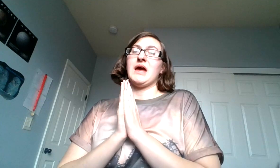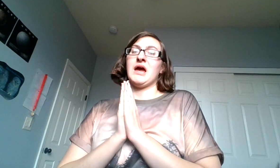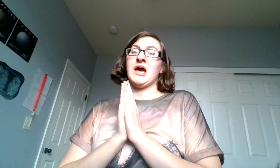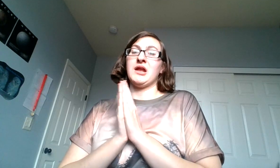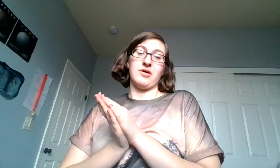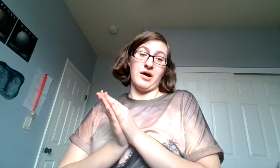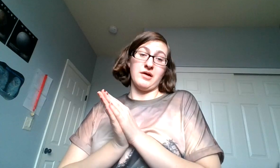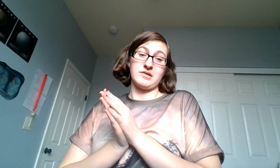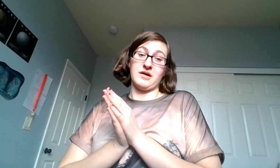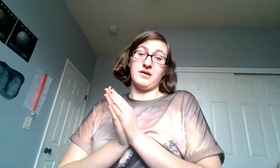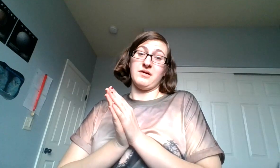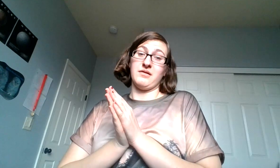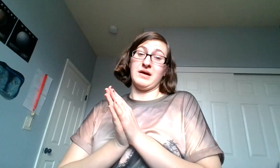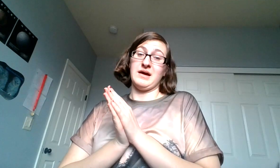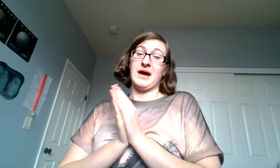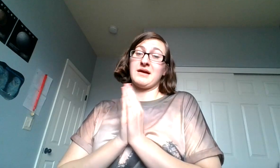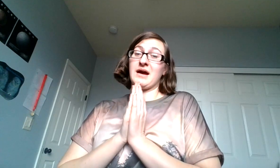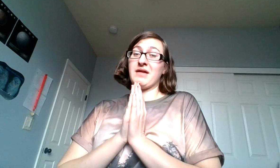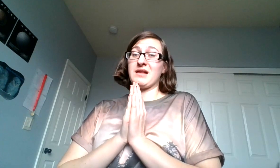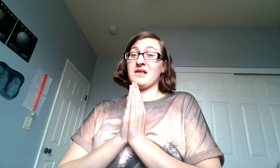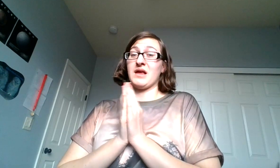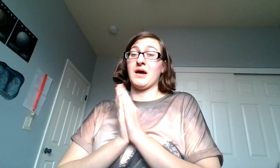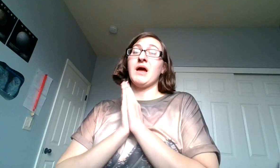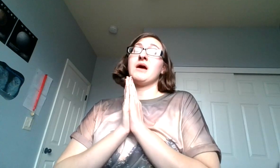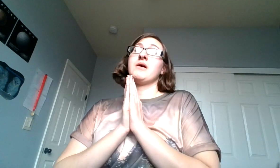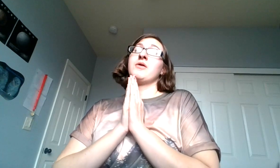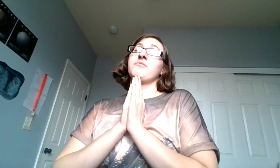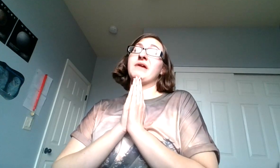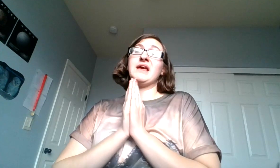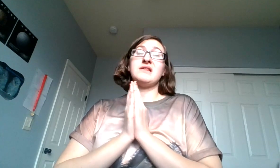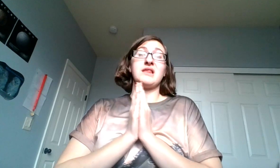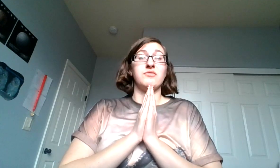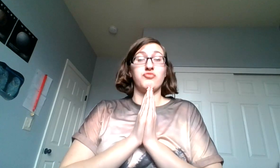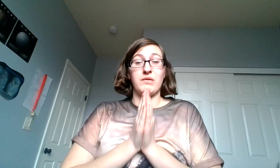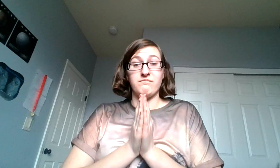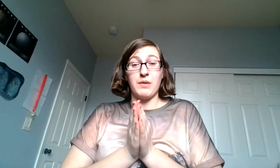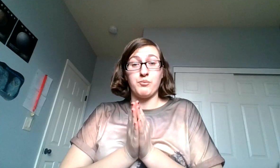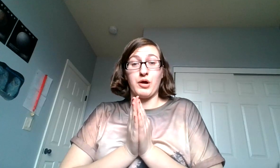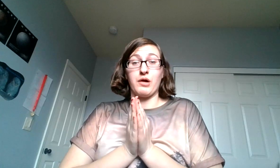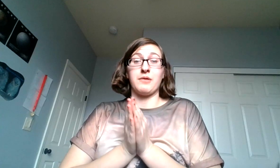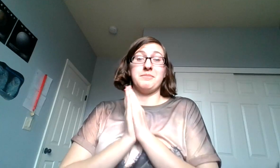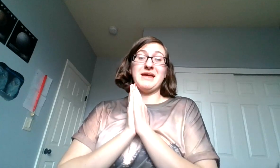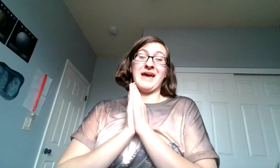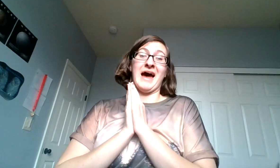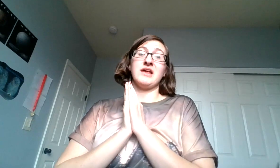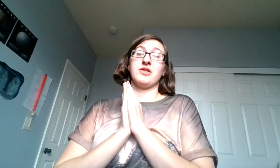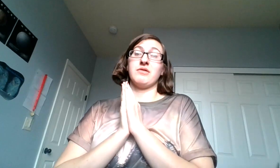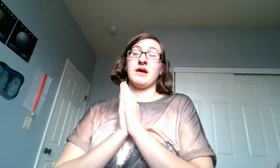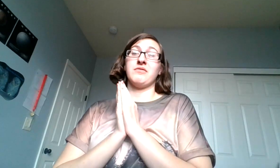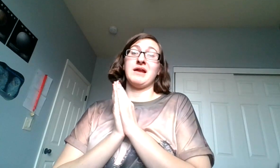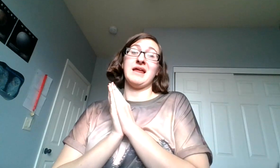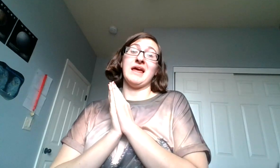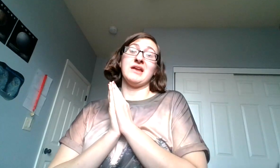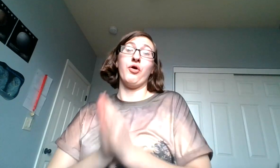And also, I gotta wrap this up. Please remember, be kind to anyone in the whole